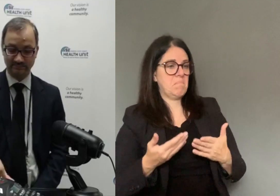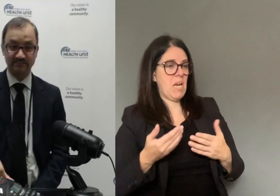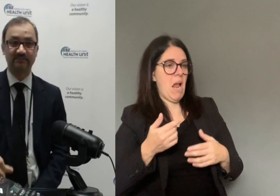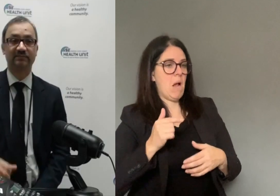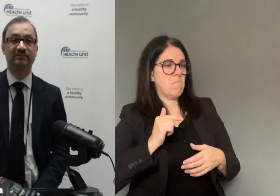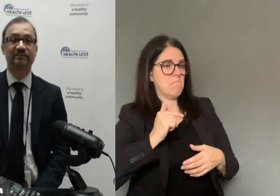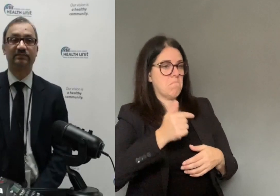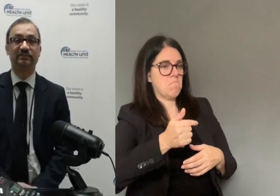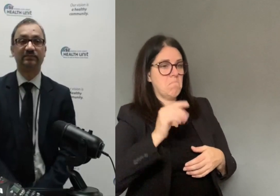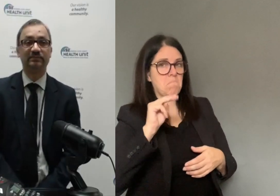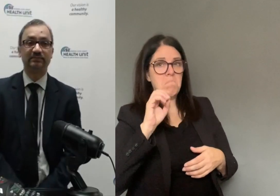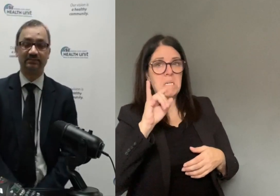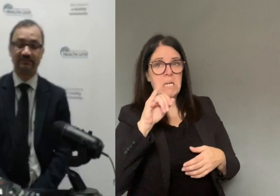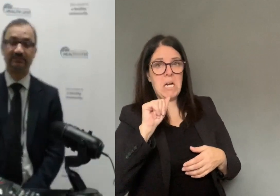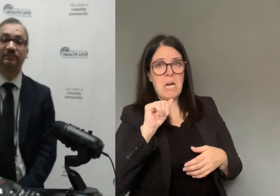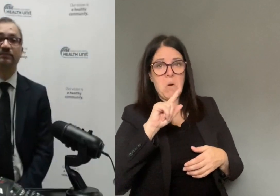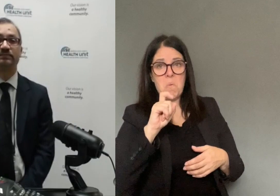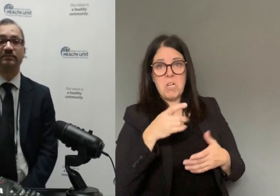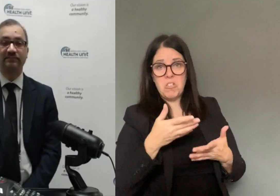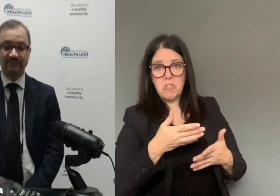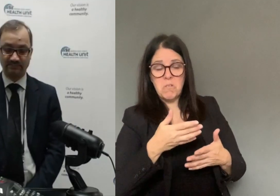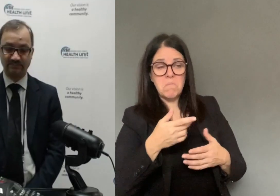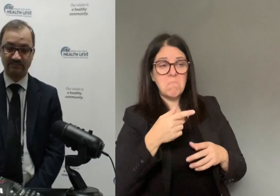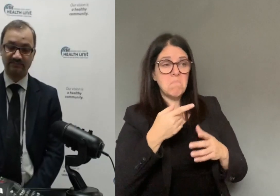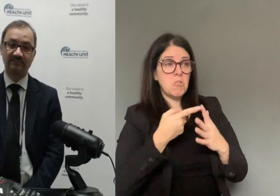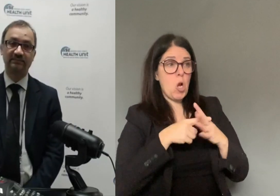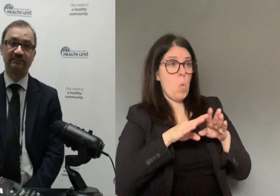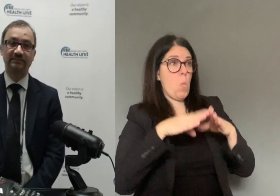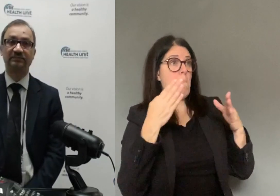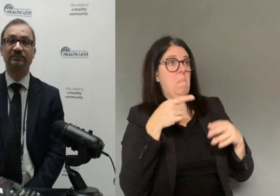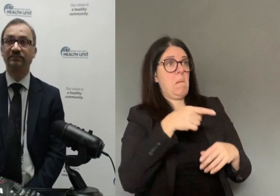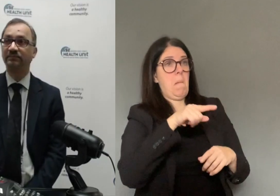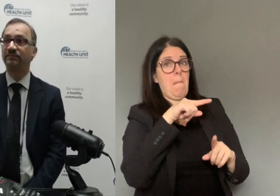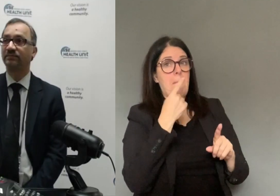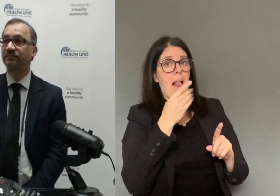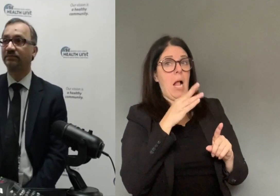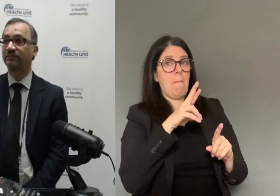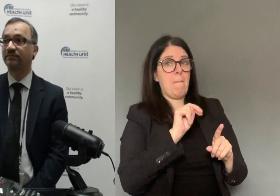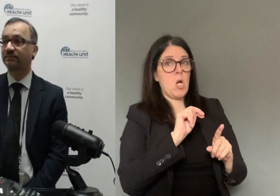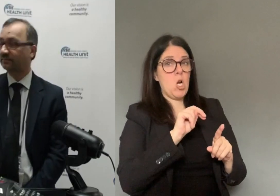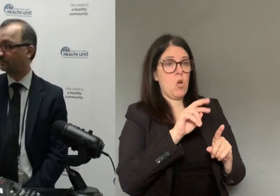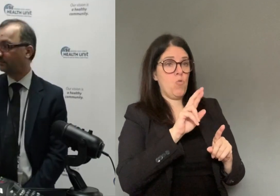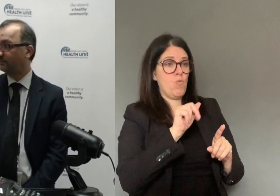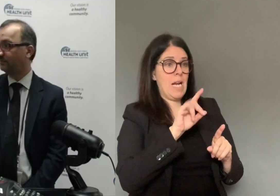We'll now take questions from the media. We'll start with Blackburn.